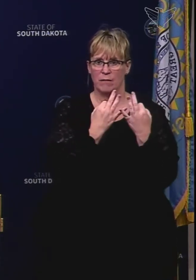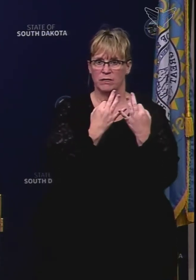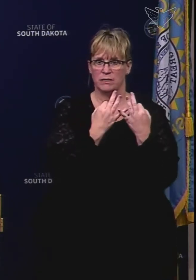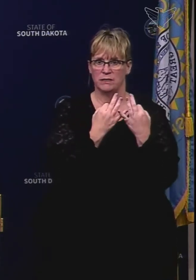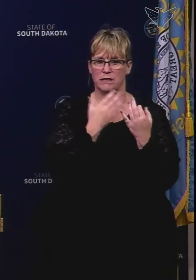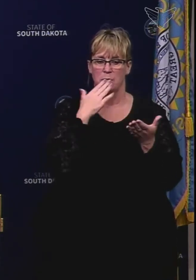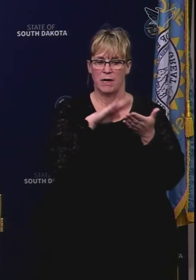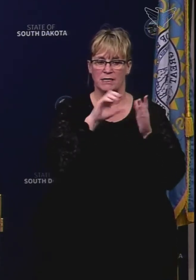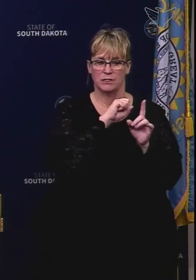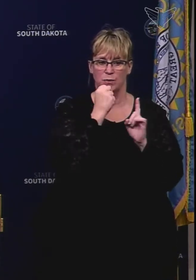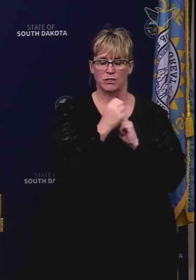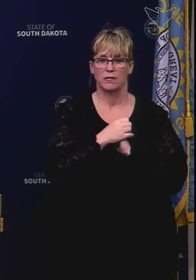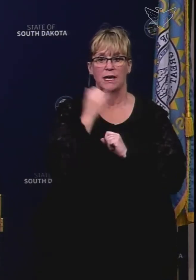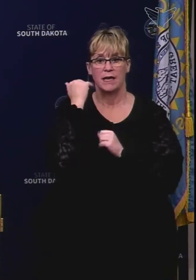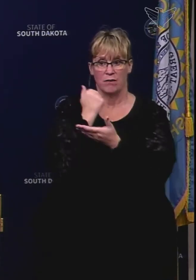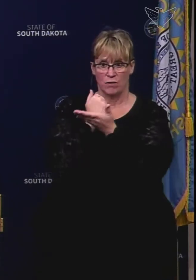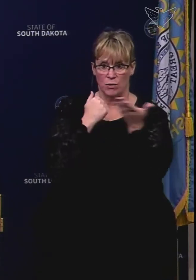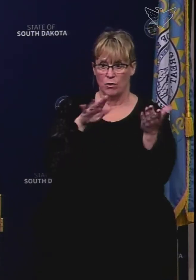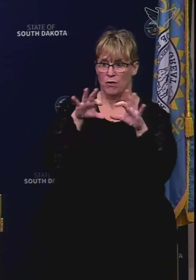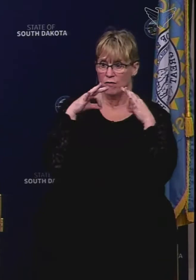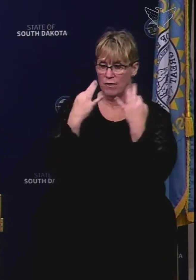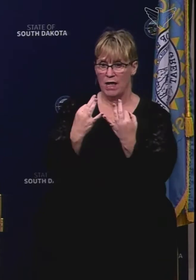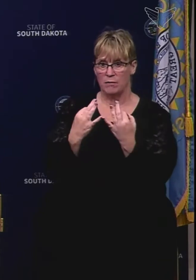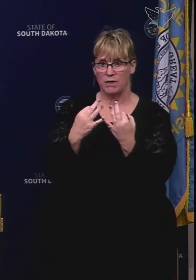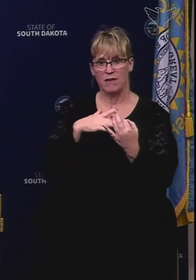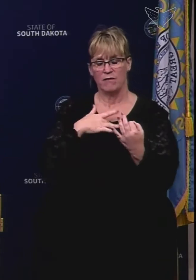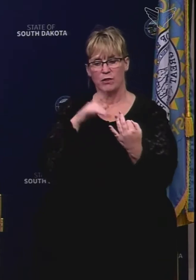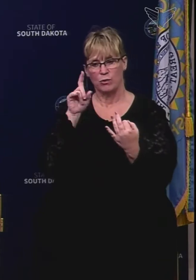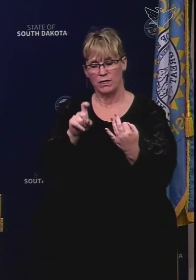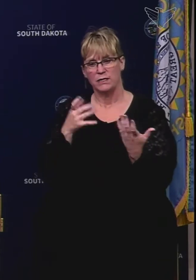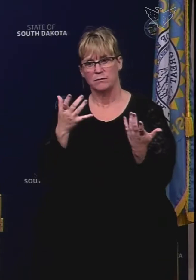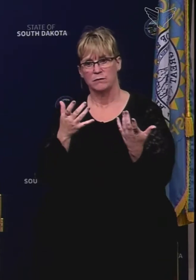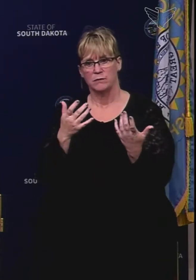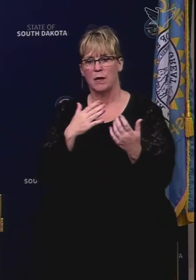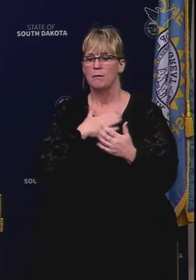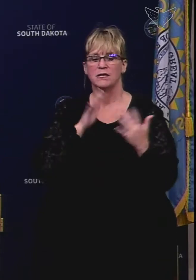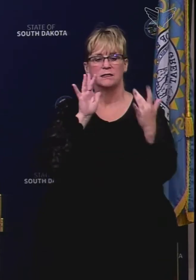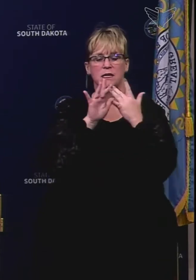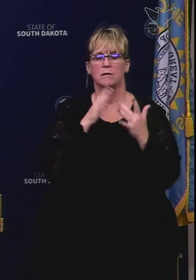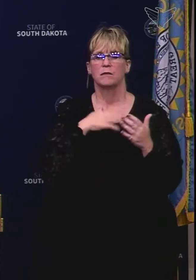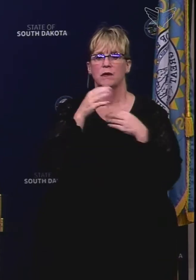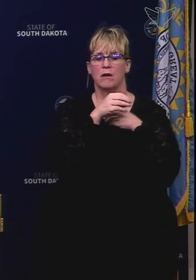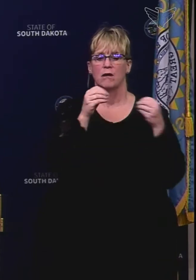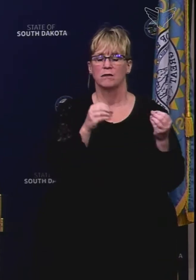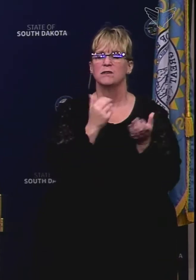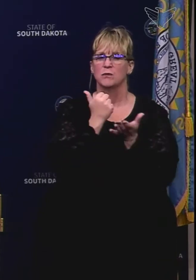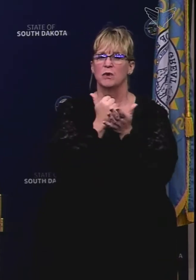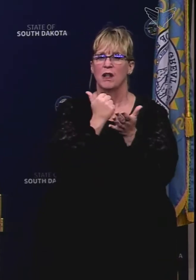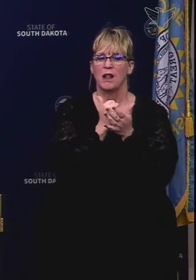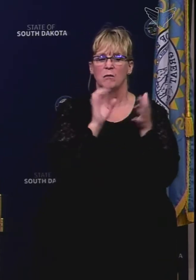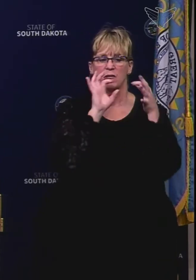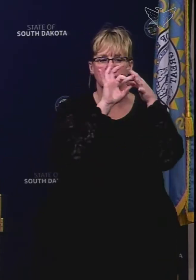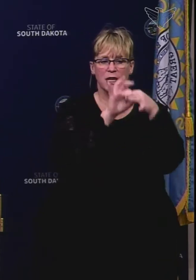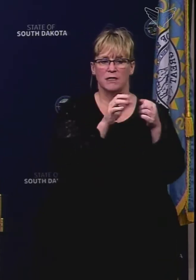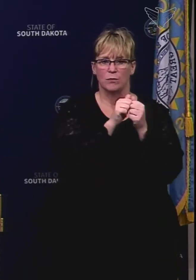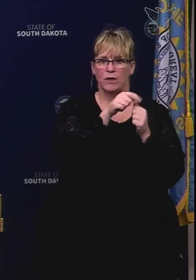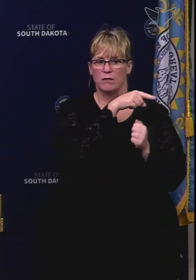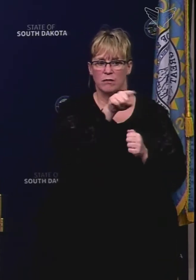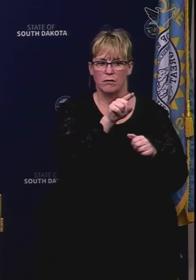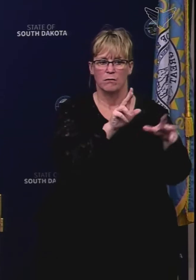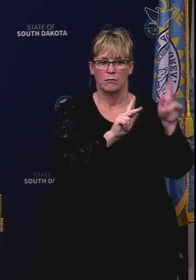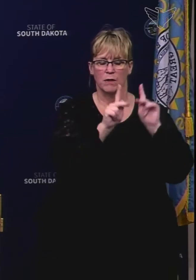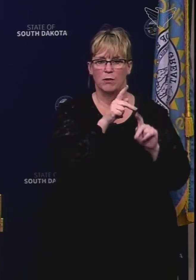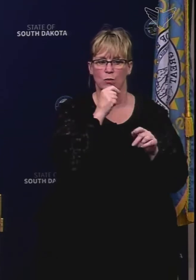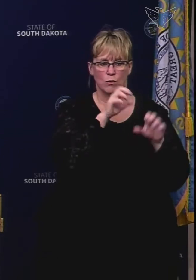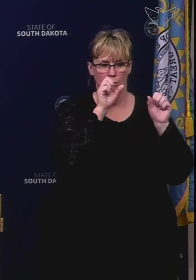that's something you or your family is being led to do, boy, just reach out to my office and we'll help facilitate connecting you with those that can get